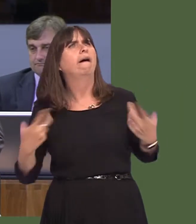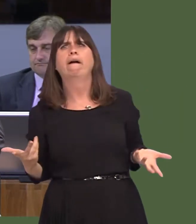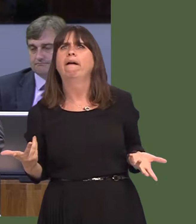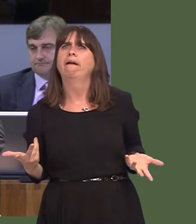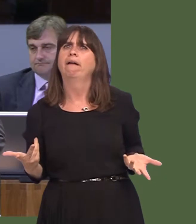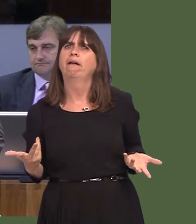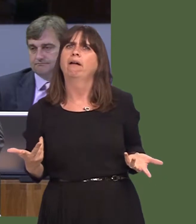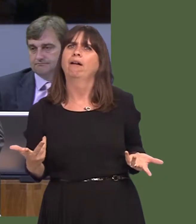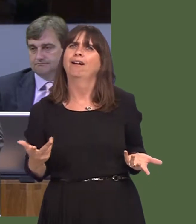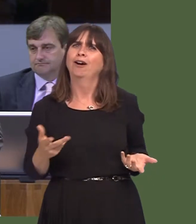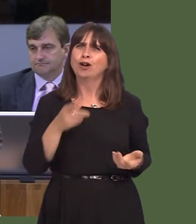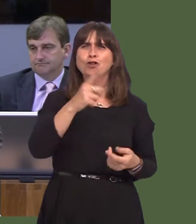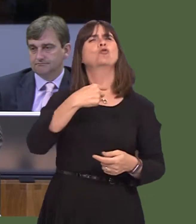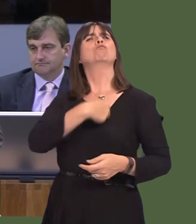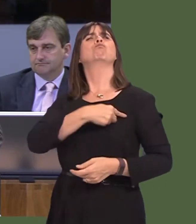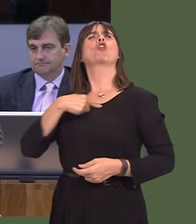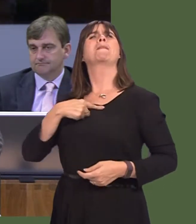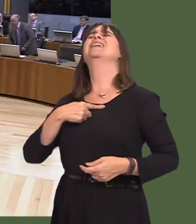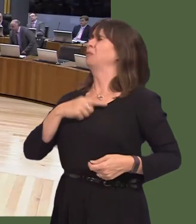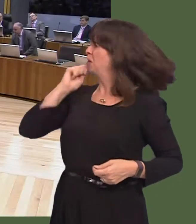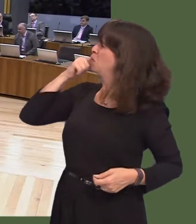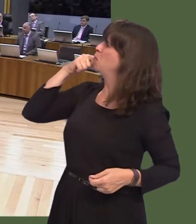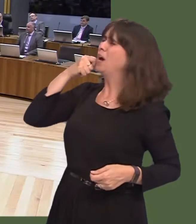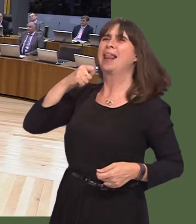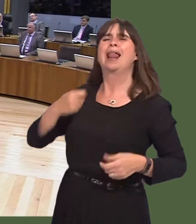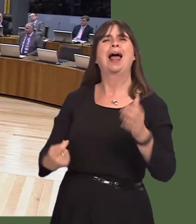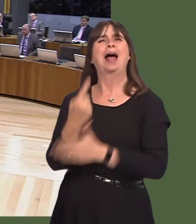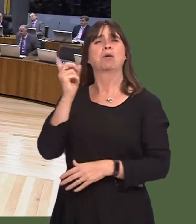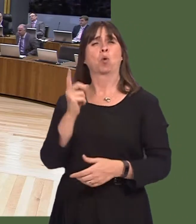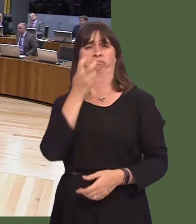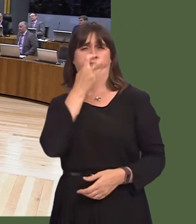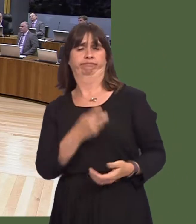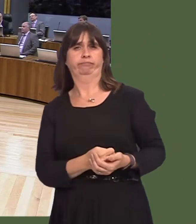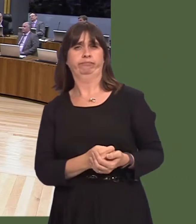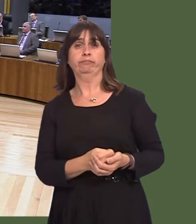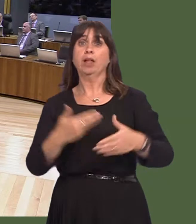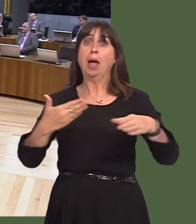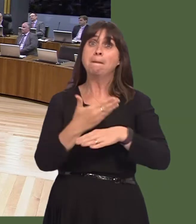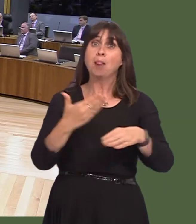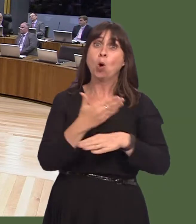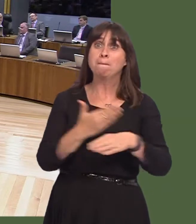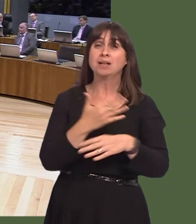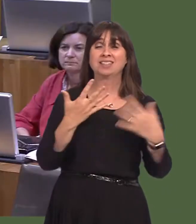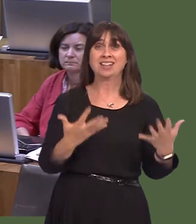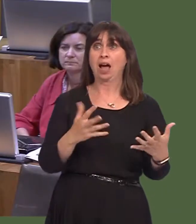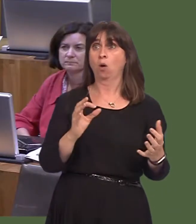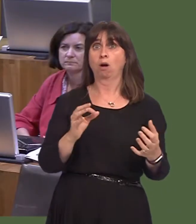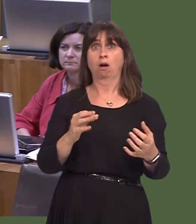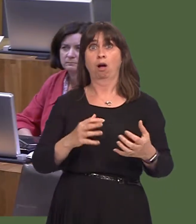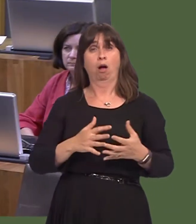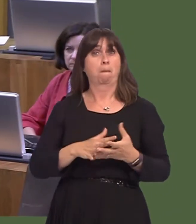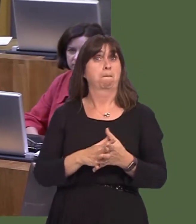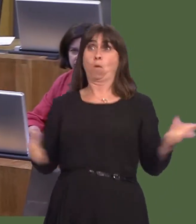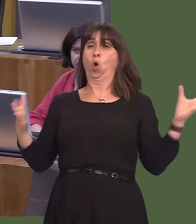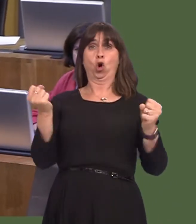as First Minister, you've promised much and delivered little? Unemployment, 4.4%. Yeah, historically at a low level. Contrast